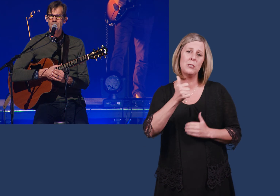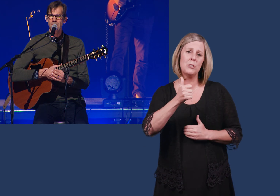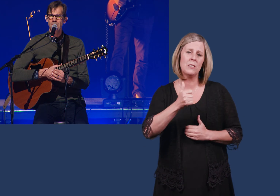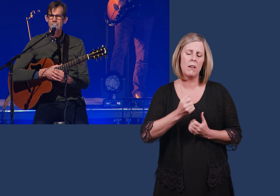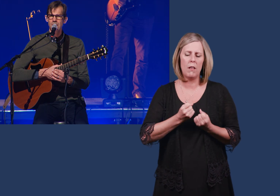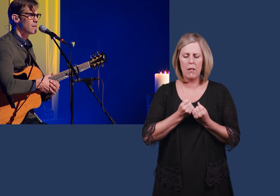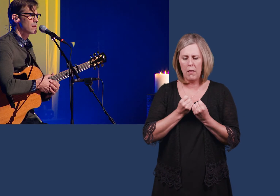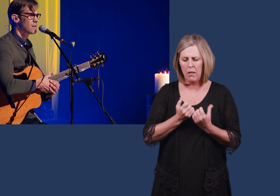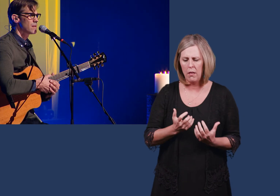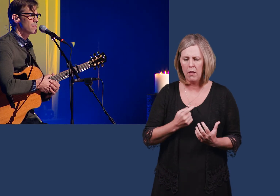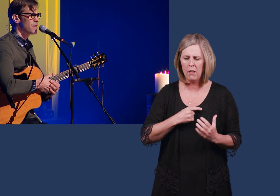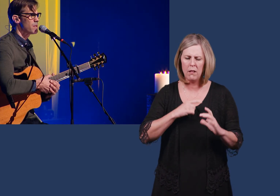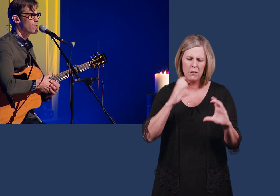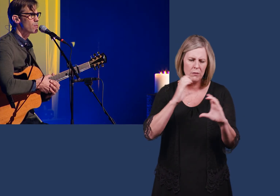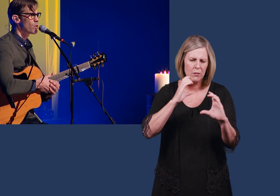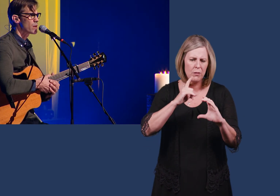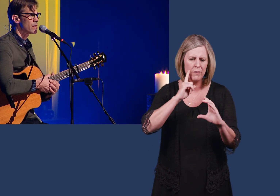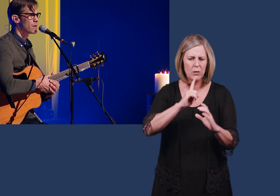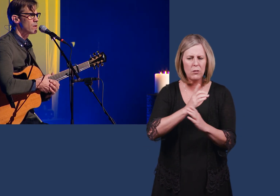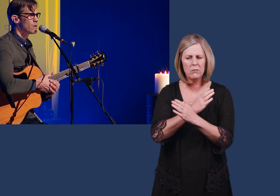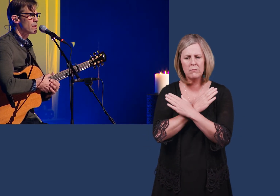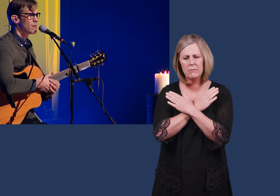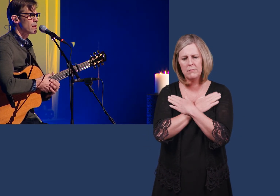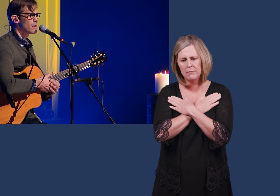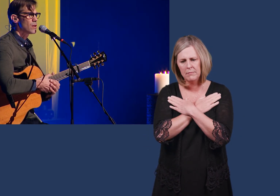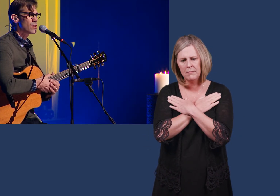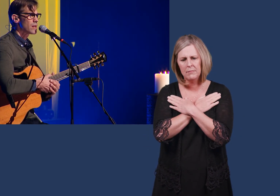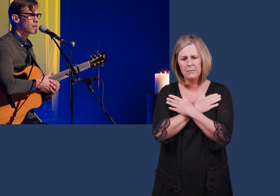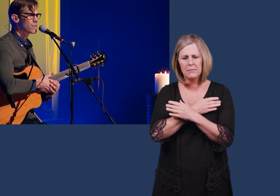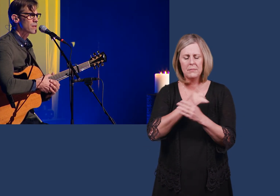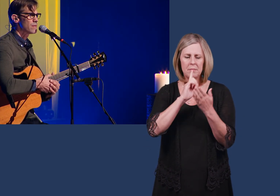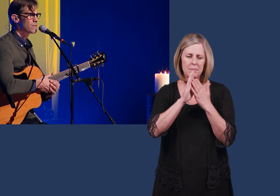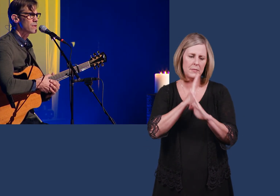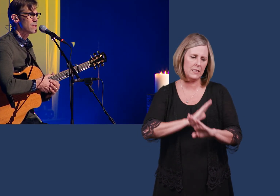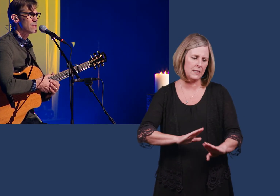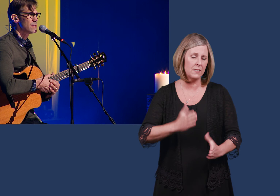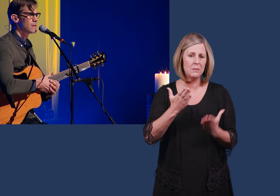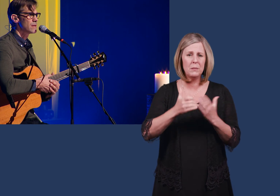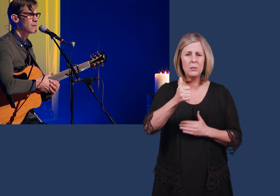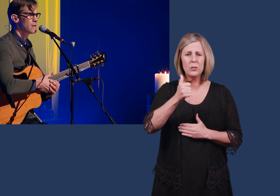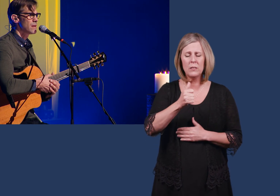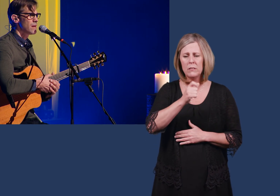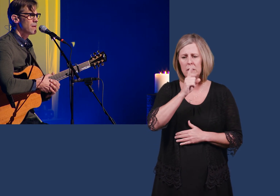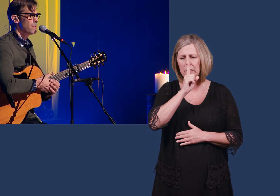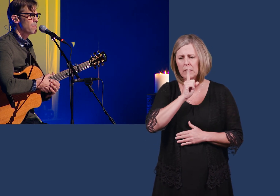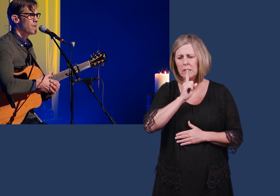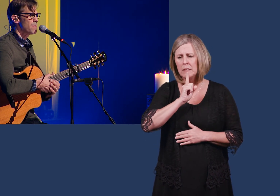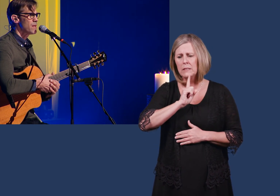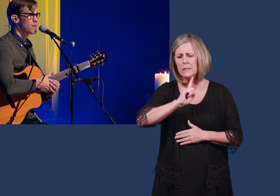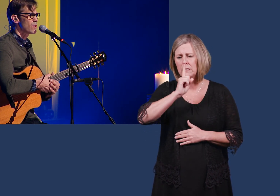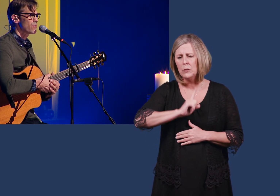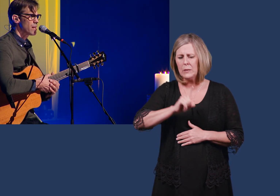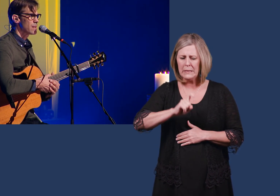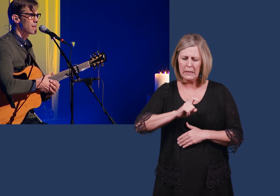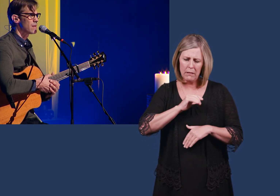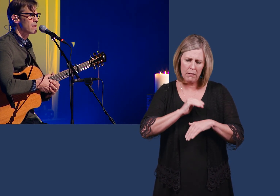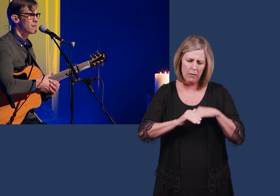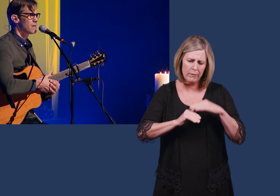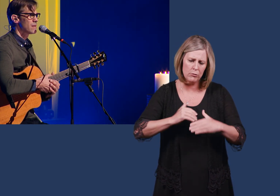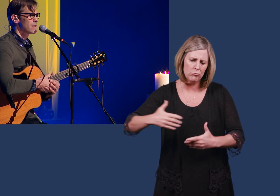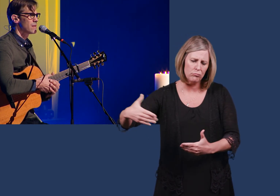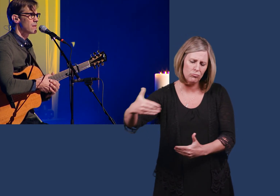rest. Maybe you're mourning and longing for comfort. Maybe you're